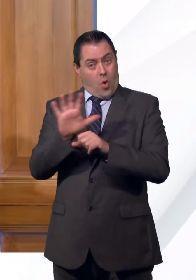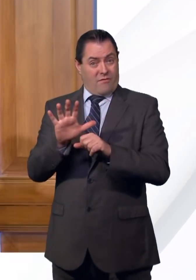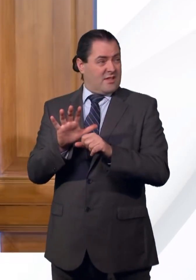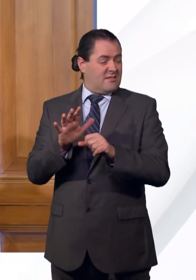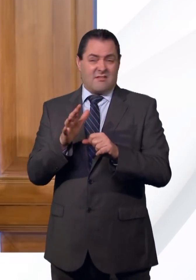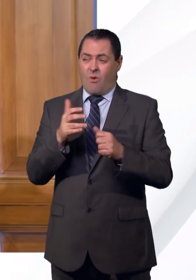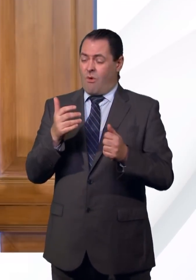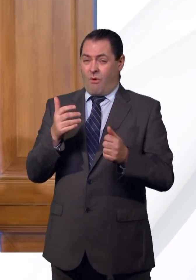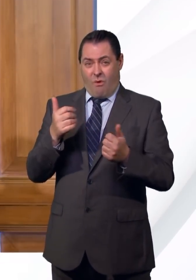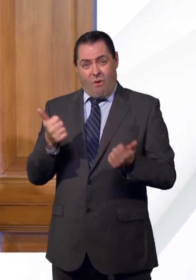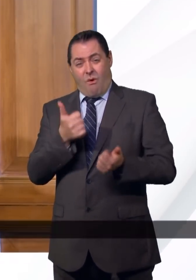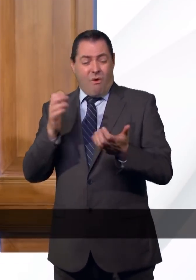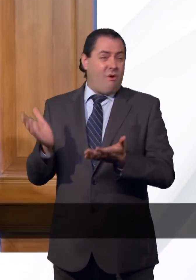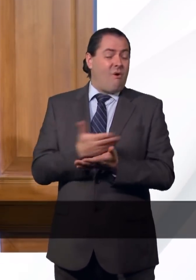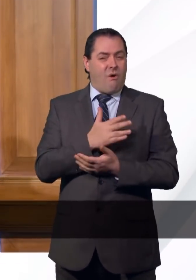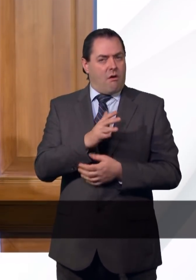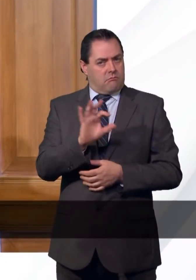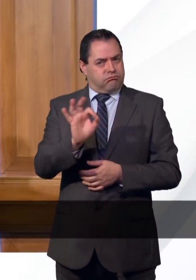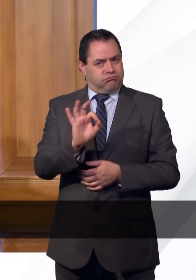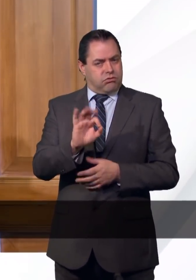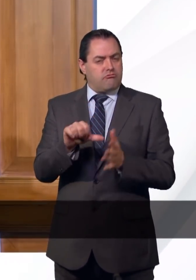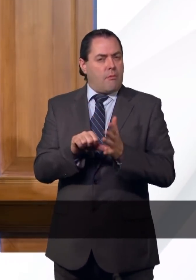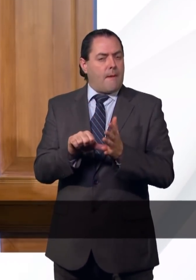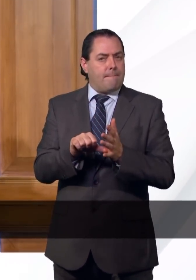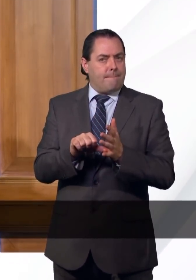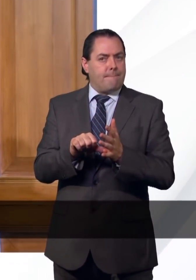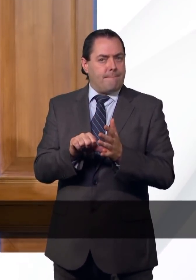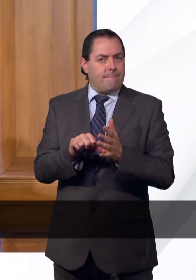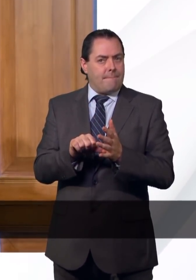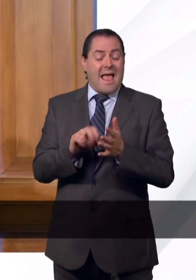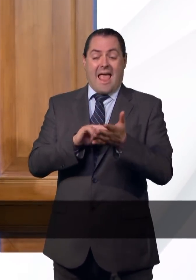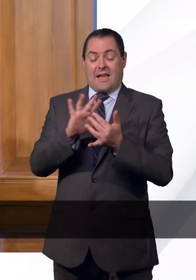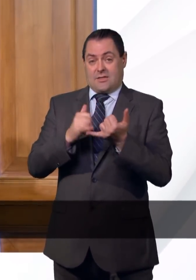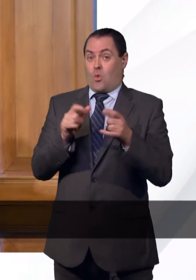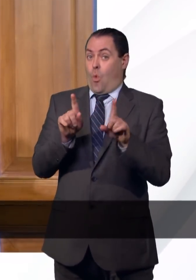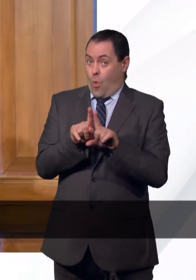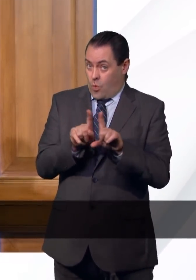anybody who speaks to anyone working in the NHS would say that is on top of an incredibly busy system.